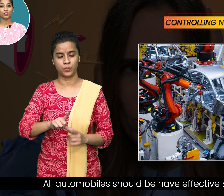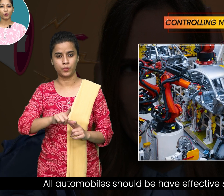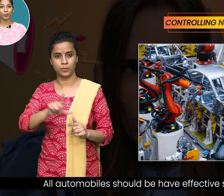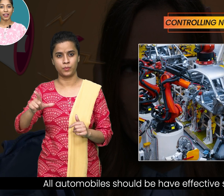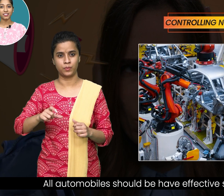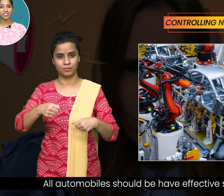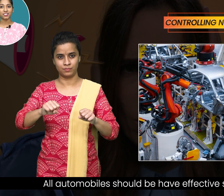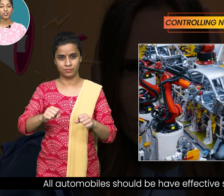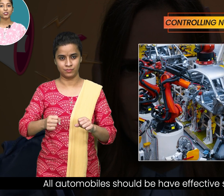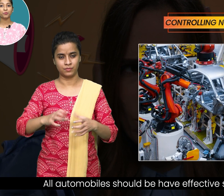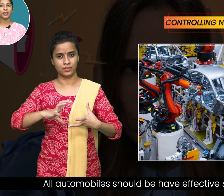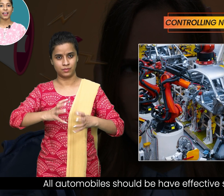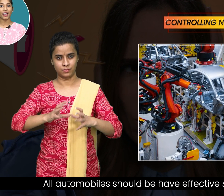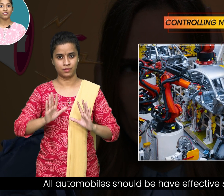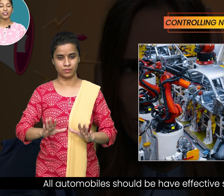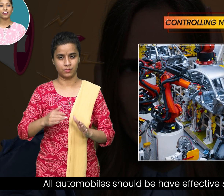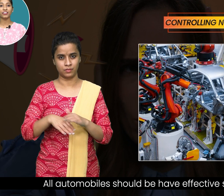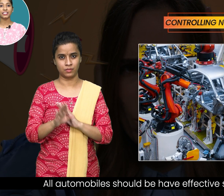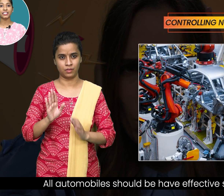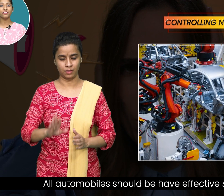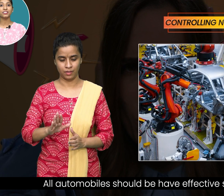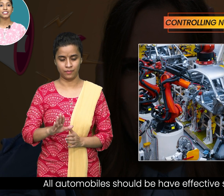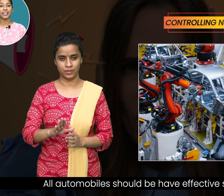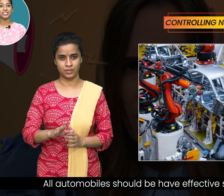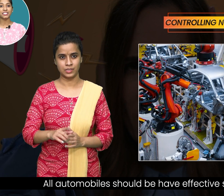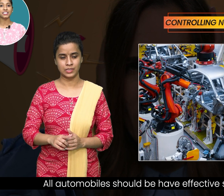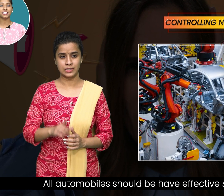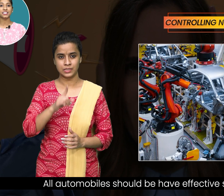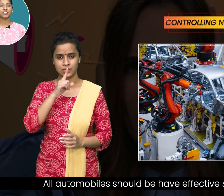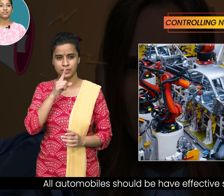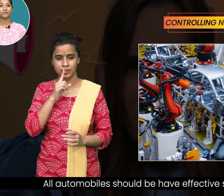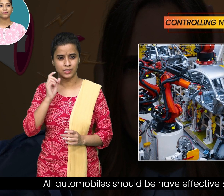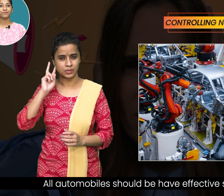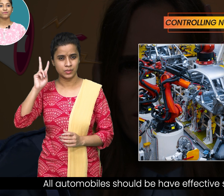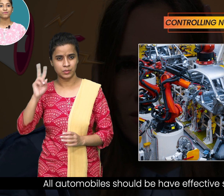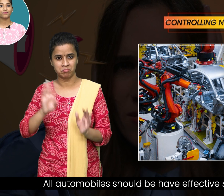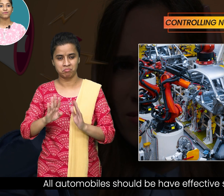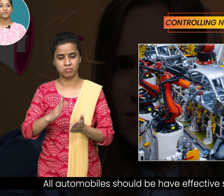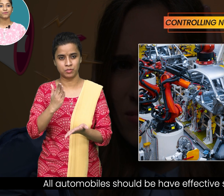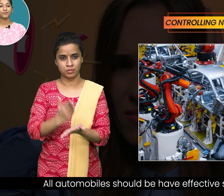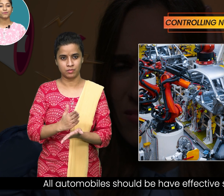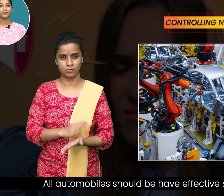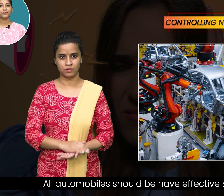All automobiles should have effective silencers.